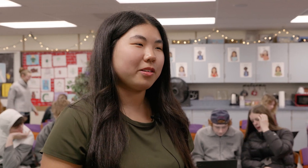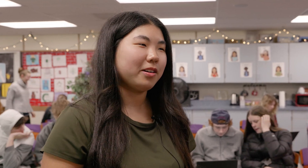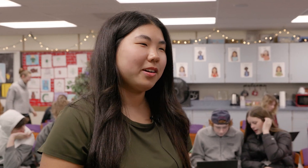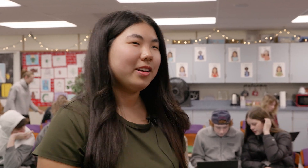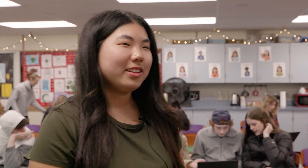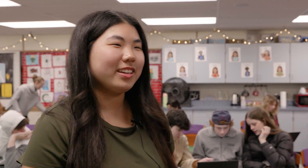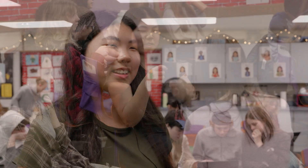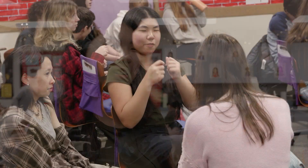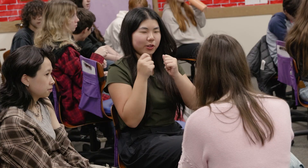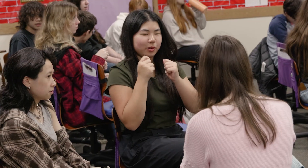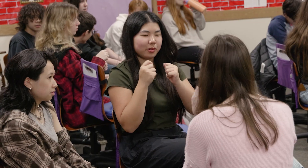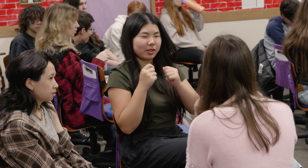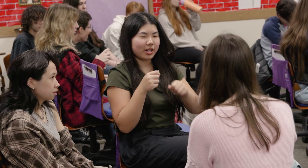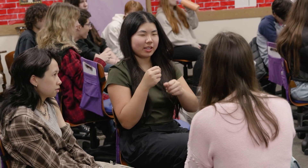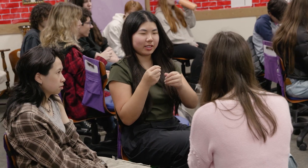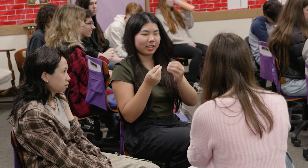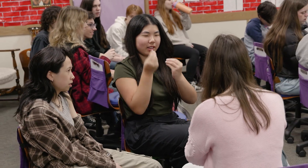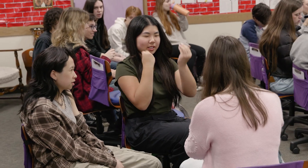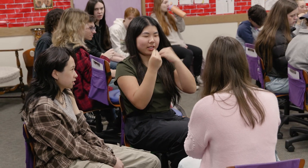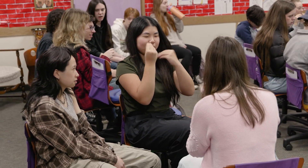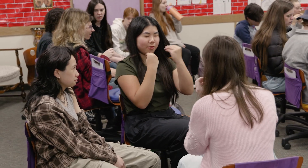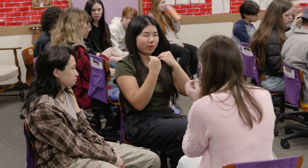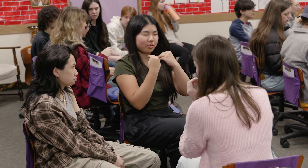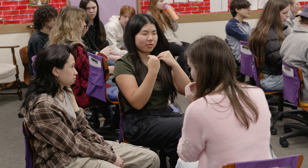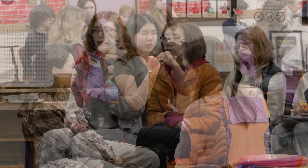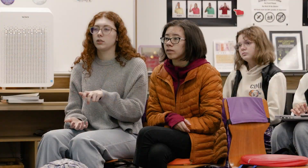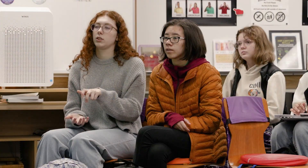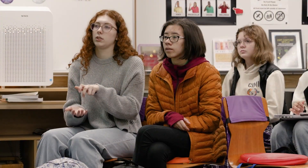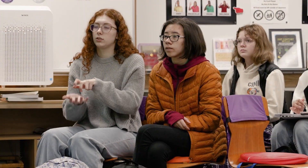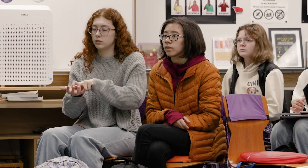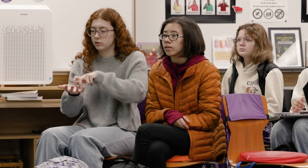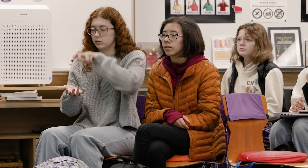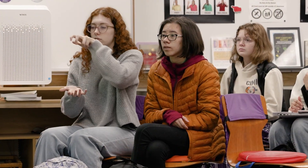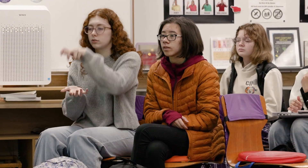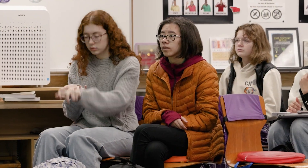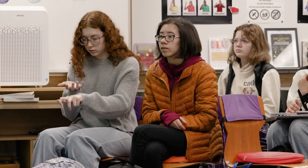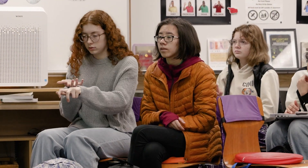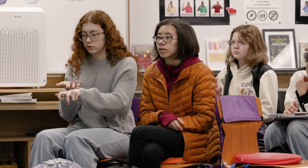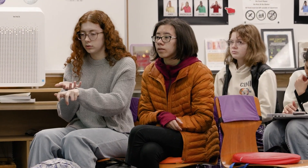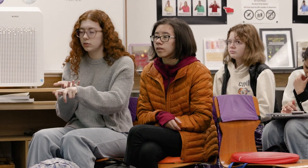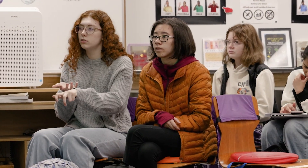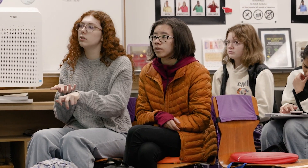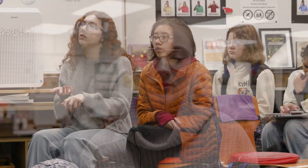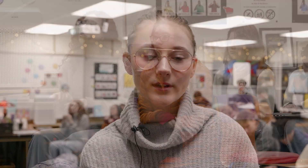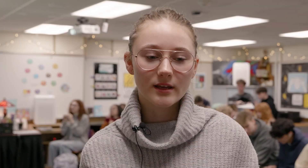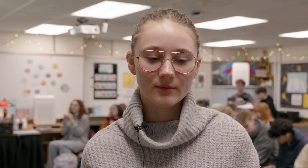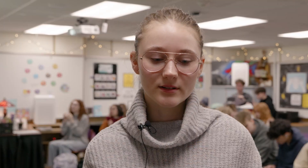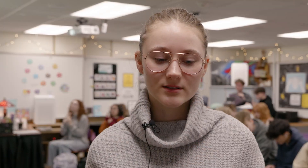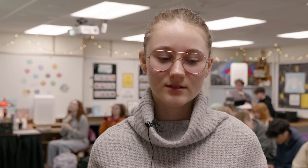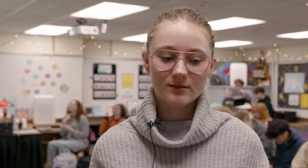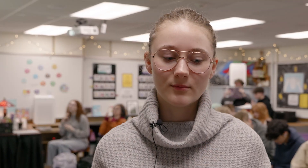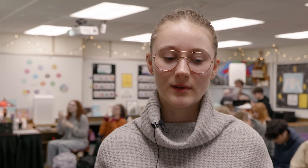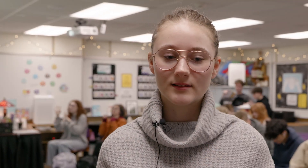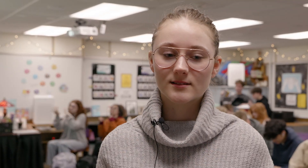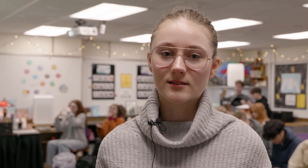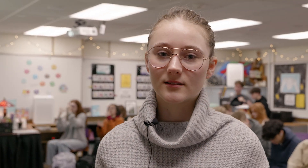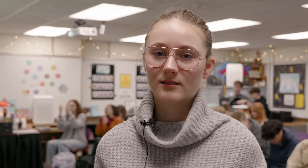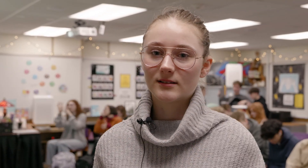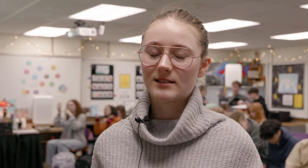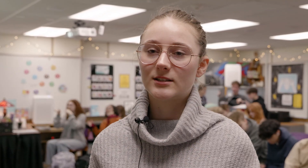here. Mostly it's a non-verbal class, like we sign instead of talking, which means that teaching